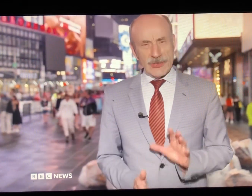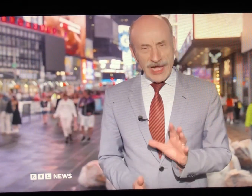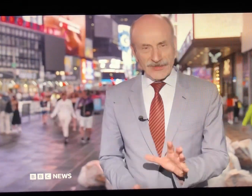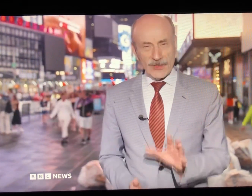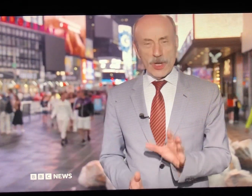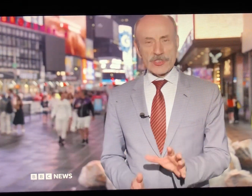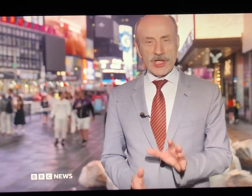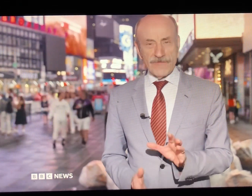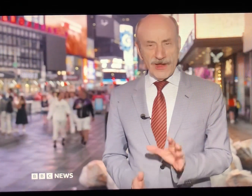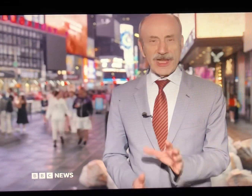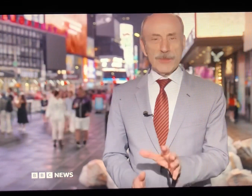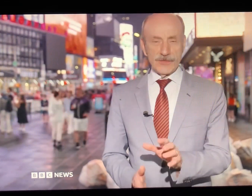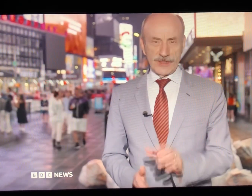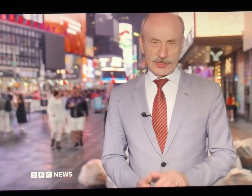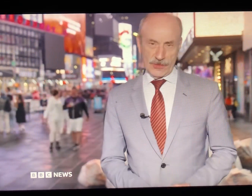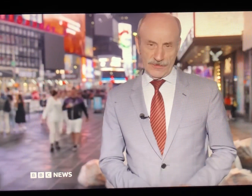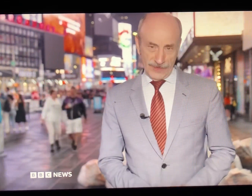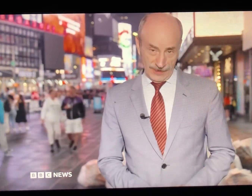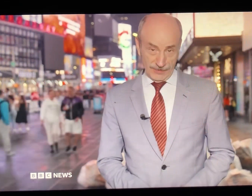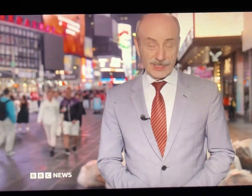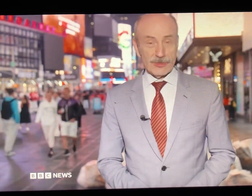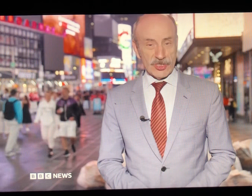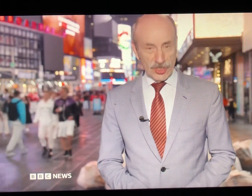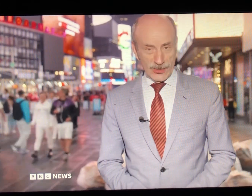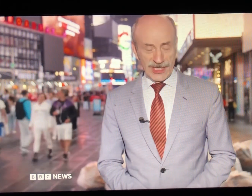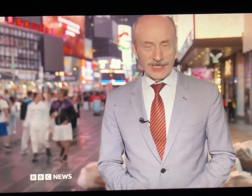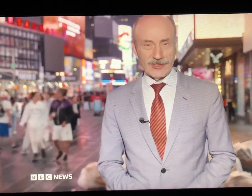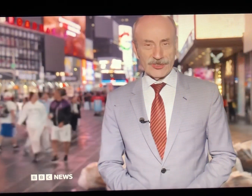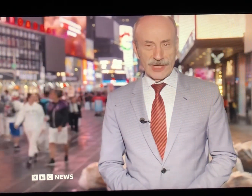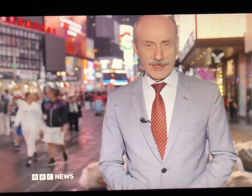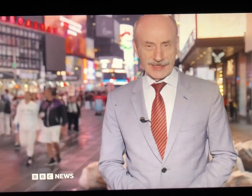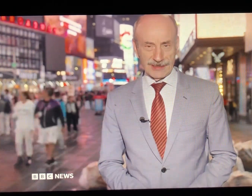have to watch a very moving short film that was shown here at Tribeca.